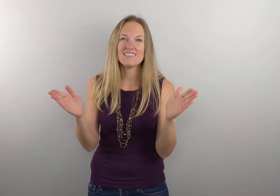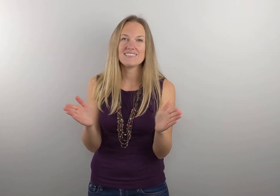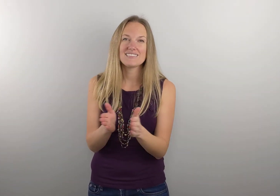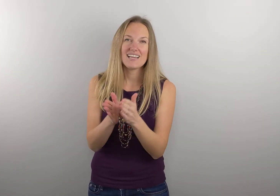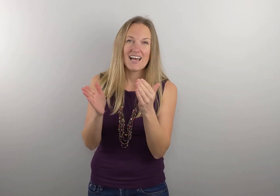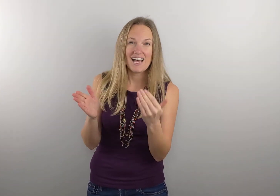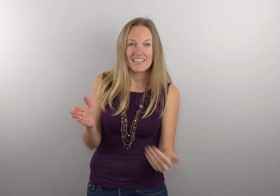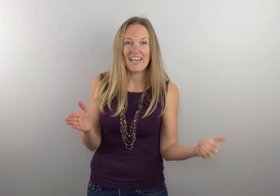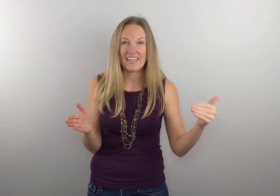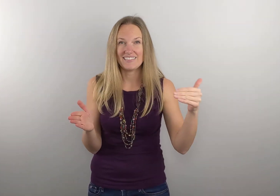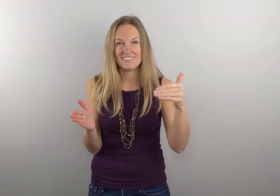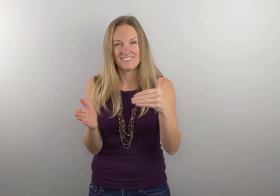praise again.